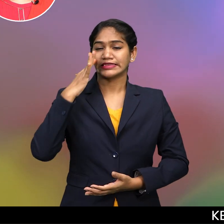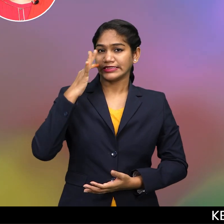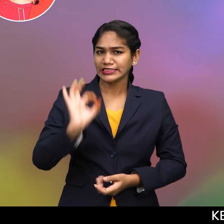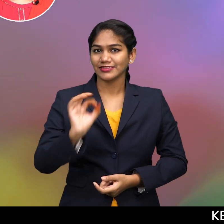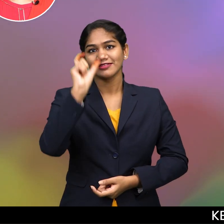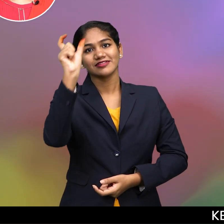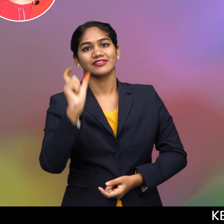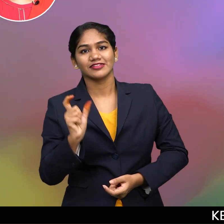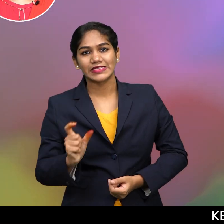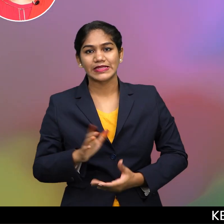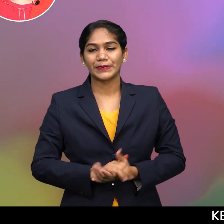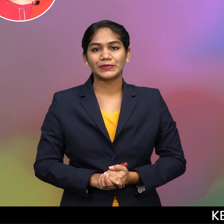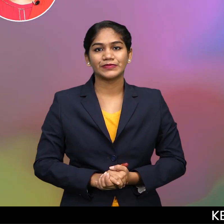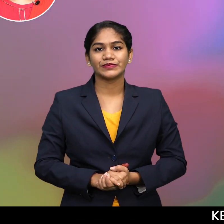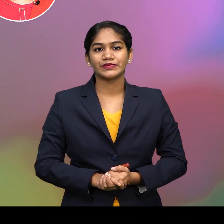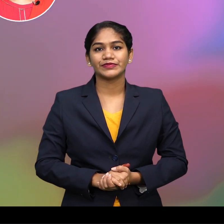Keywords: